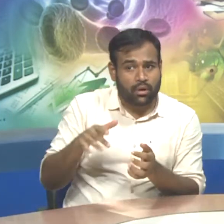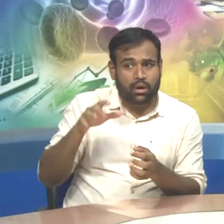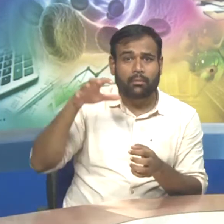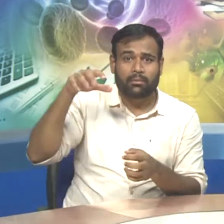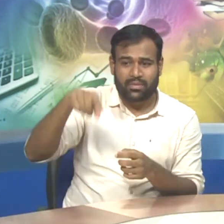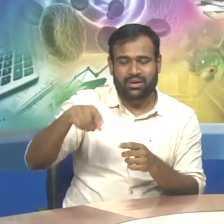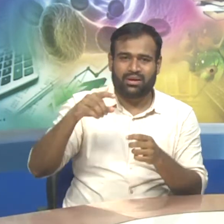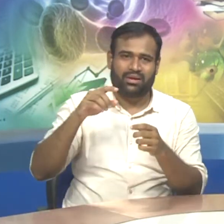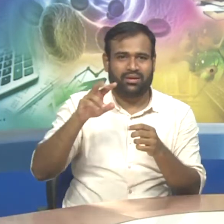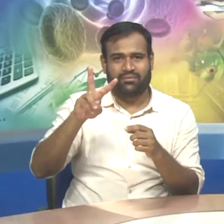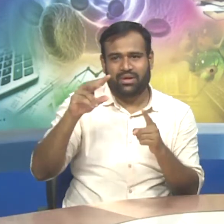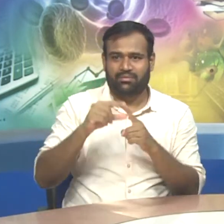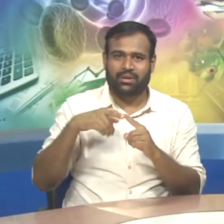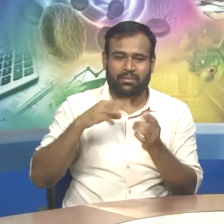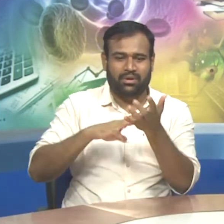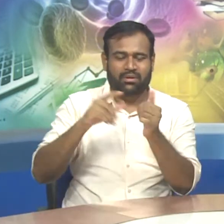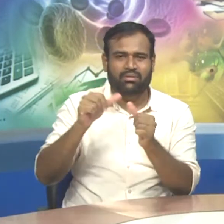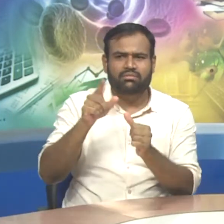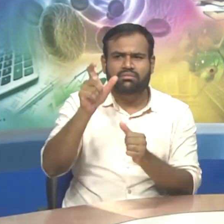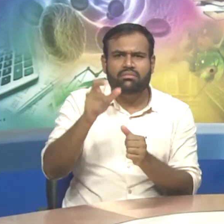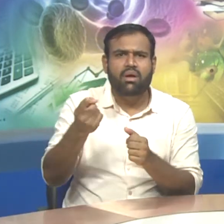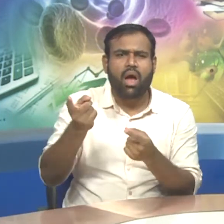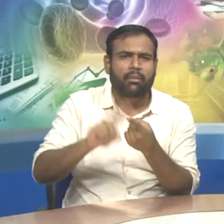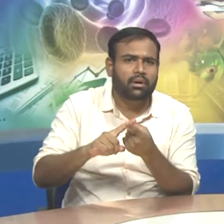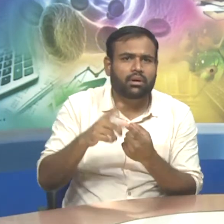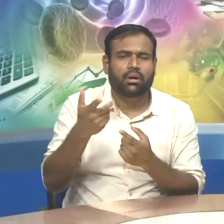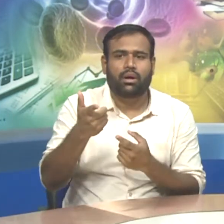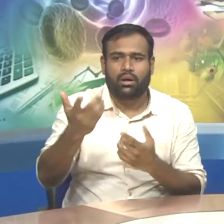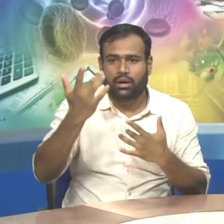In case of vacancy arising out of resignation or